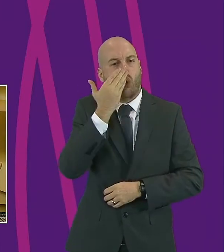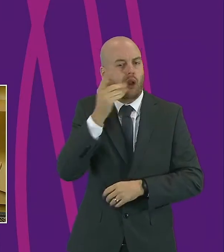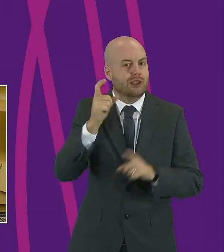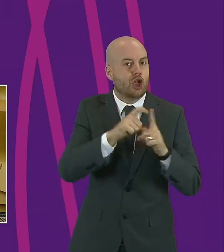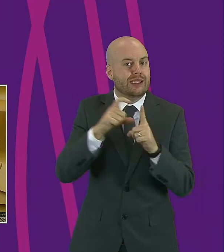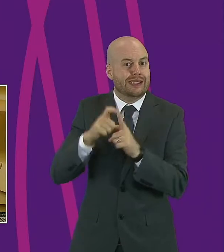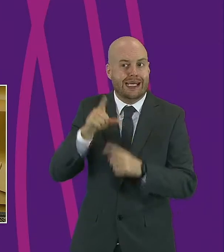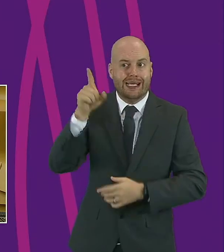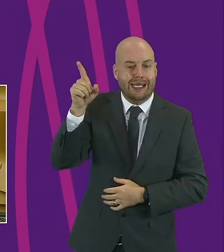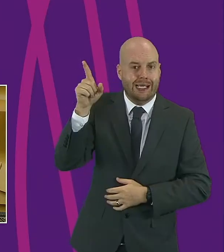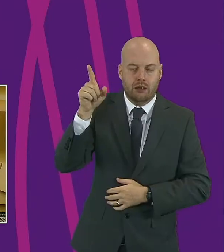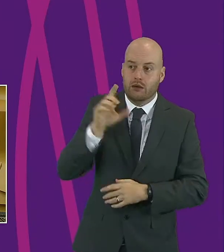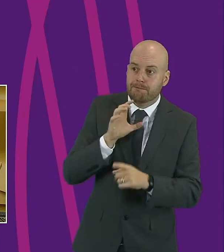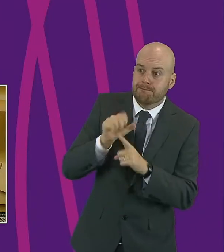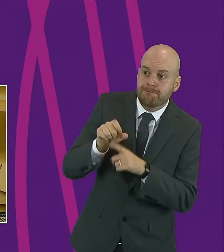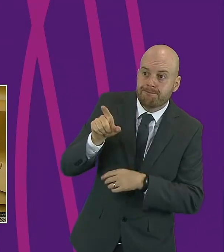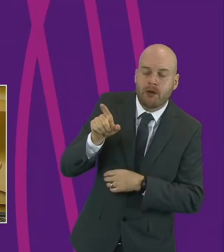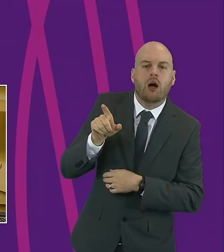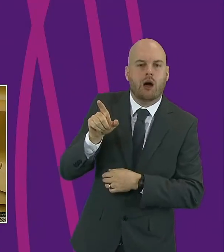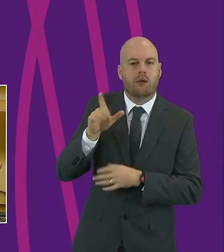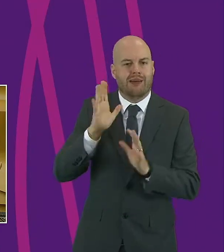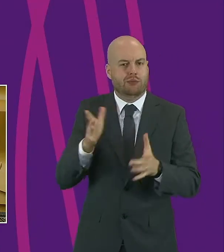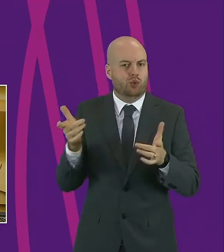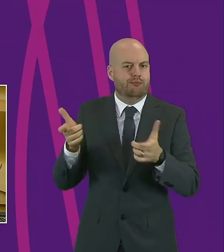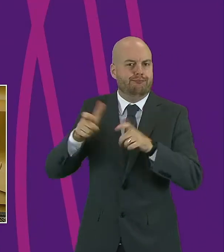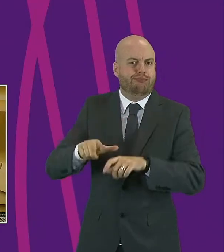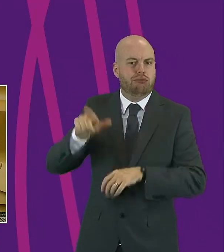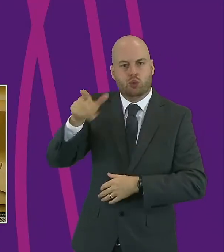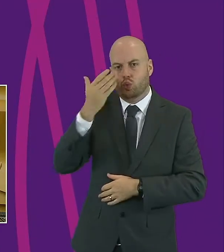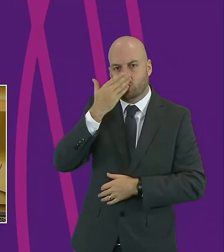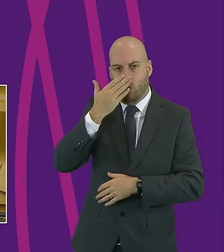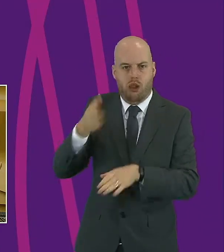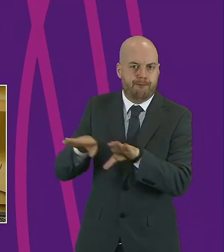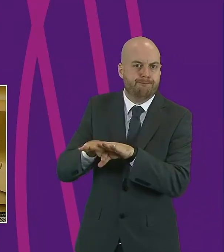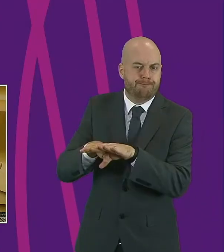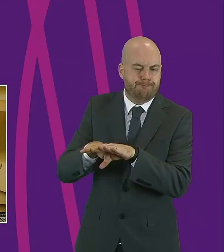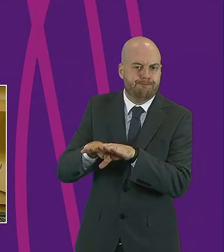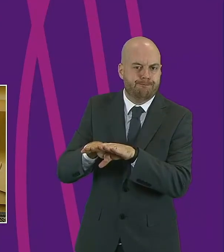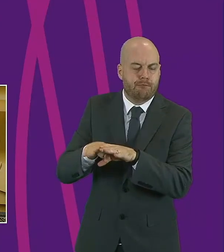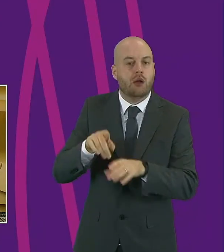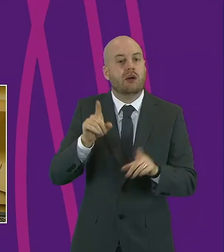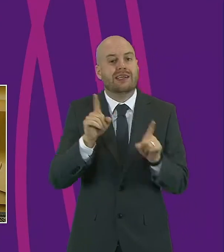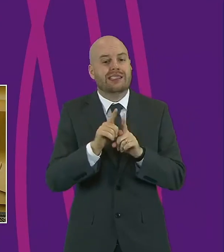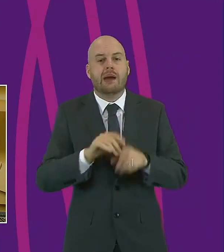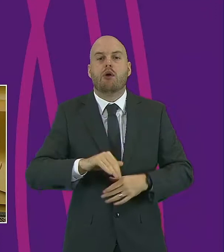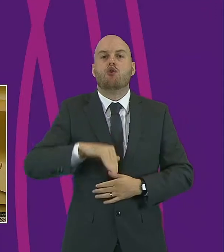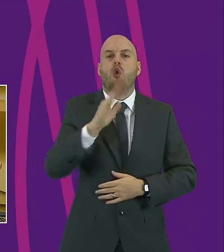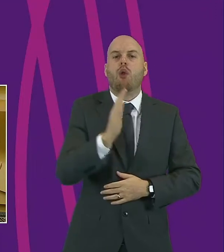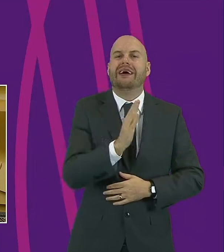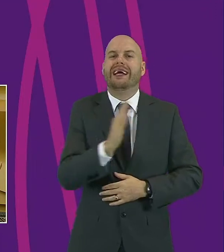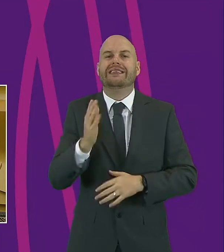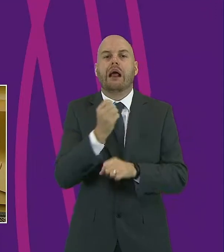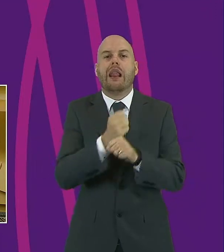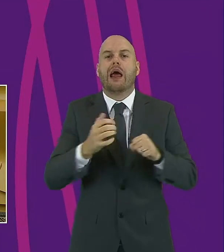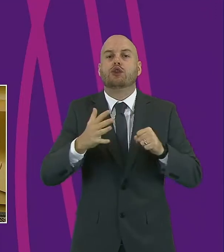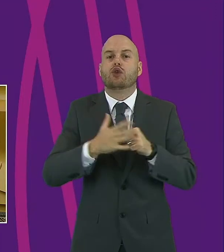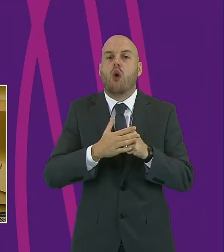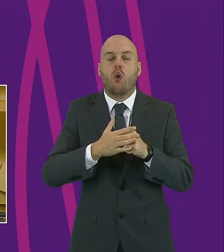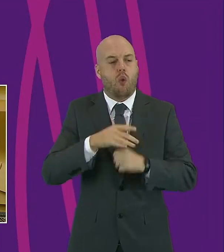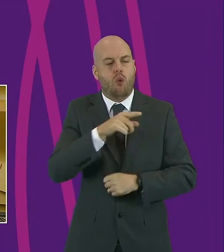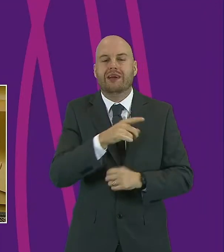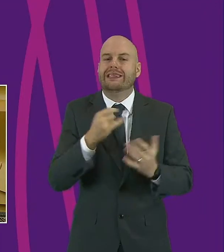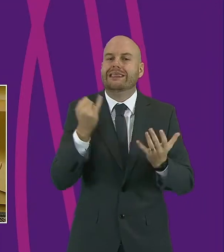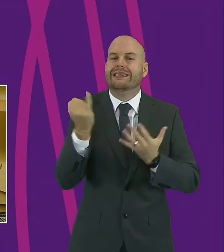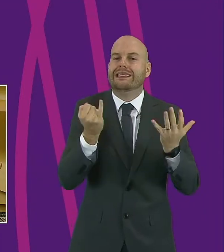to temporarily close that school. In addition, the number of cases in the cluster in North East Glasgow now stands at 16. There's